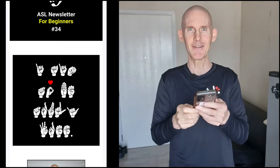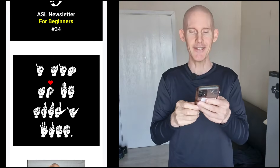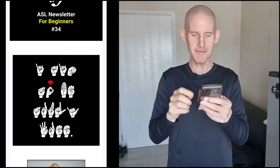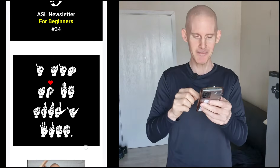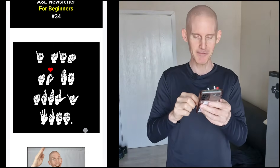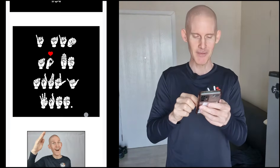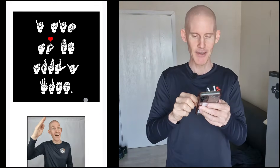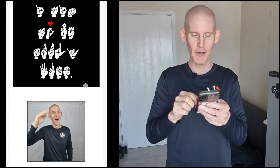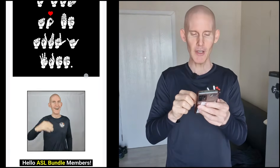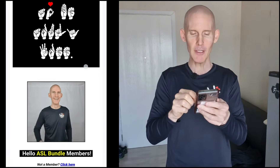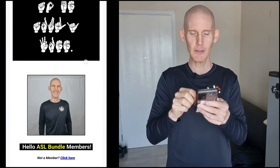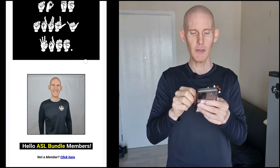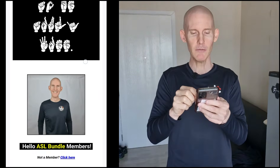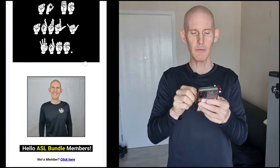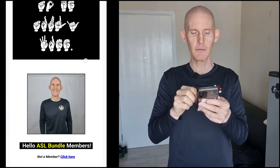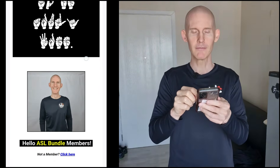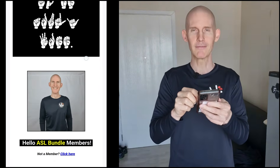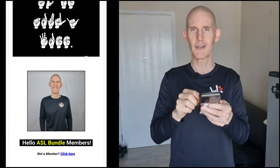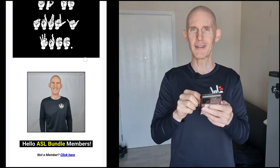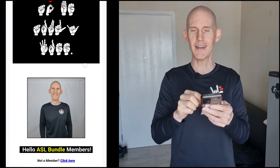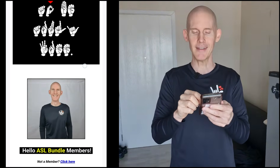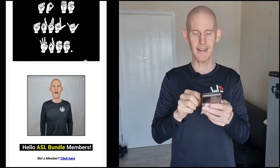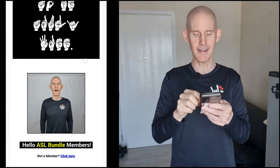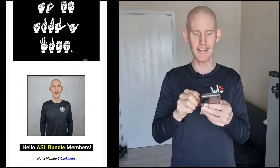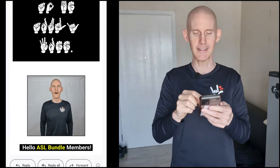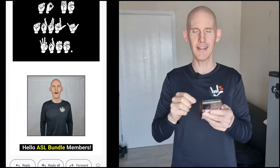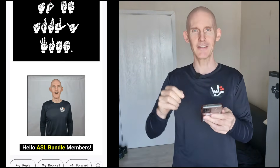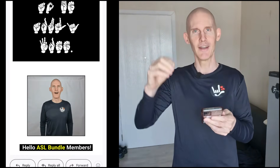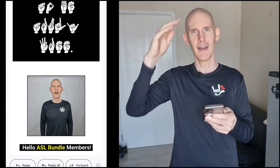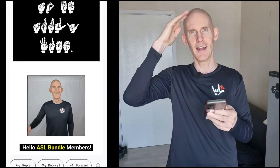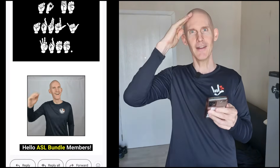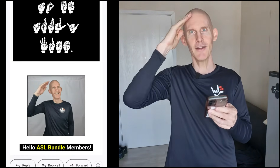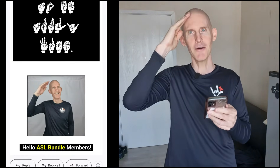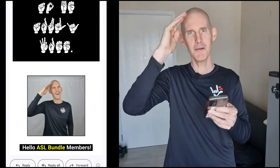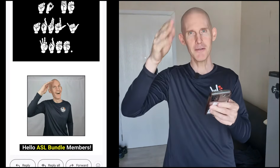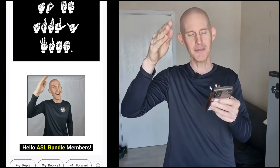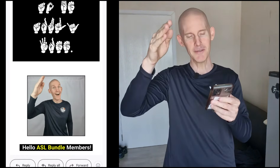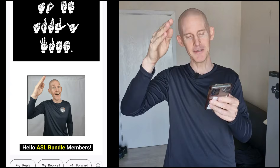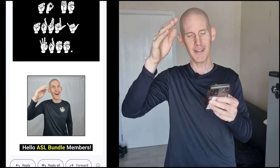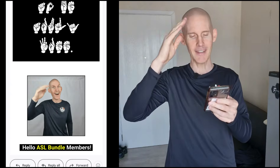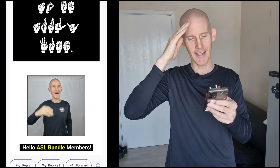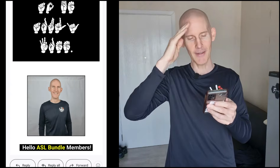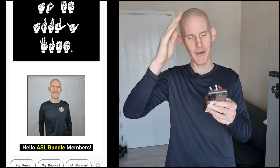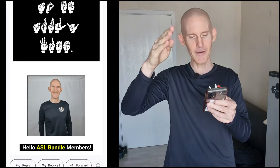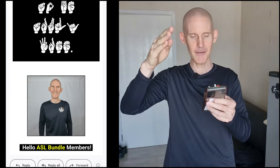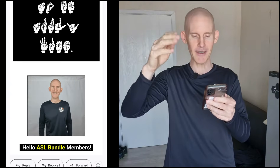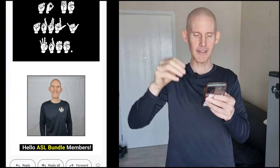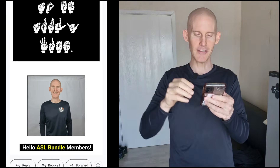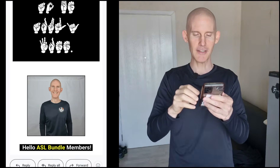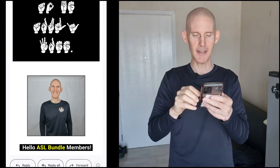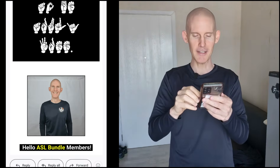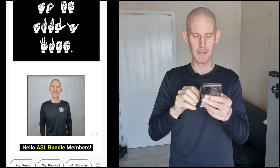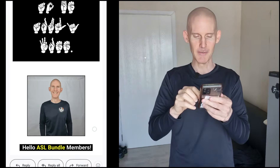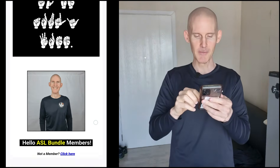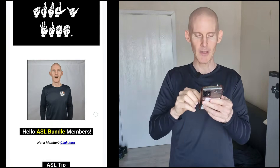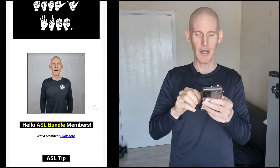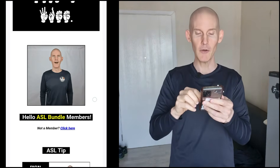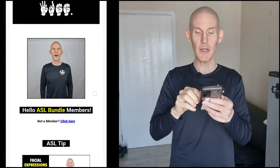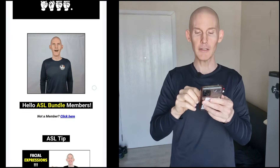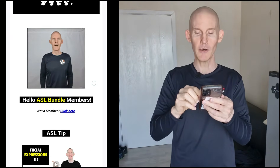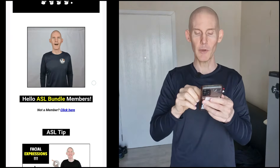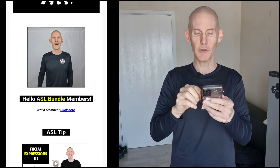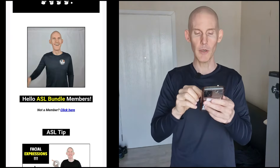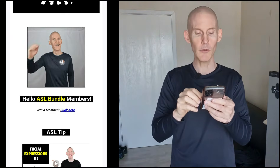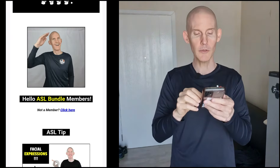right, here we go. Okay, so look at that guy. He says hello. Right, hello. That's the sign.